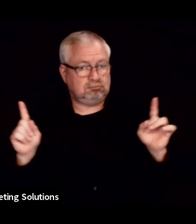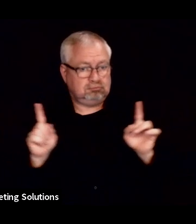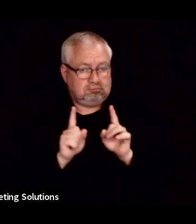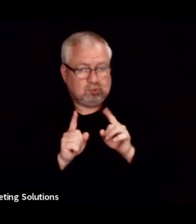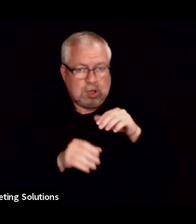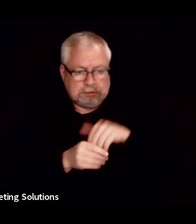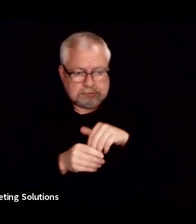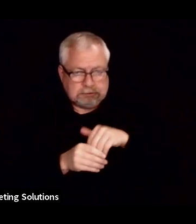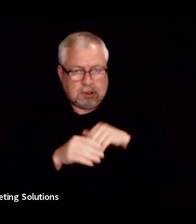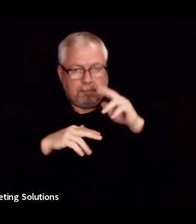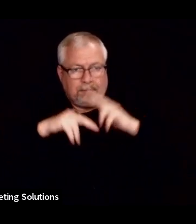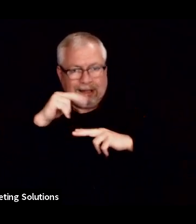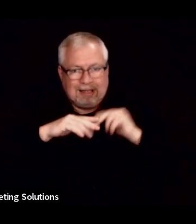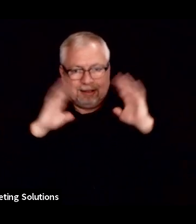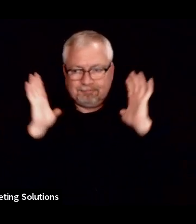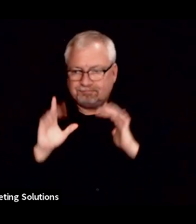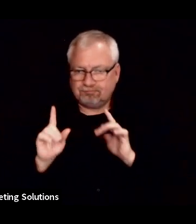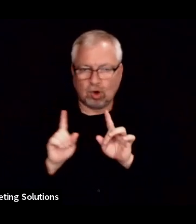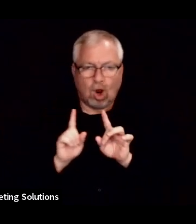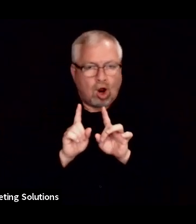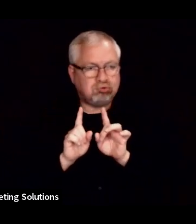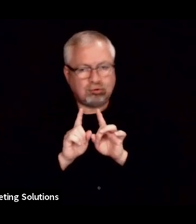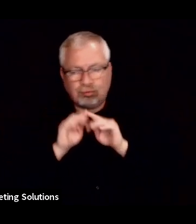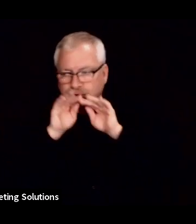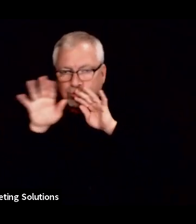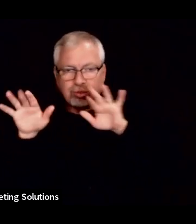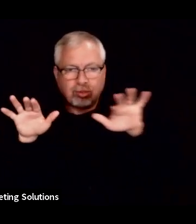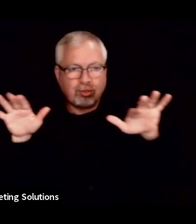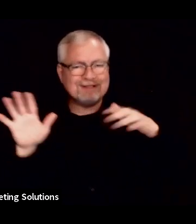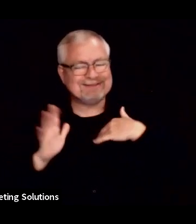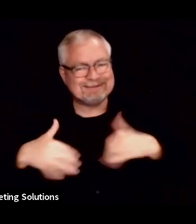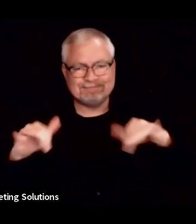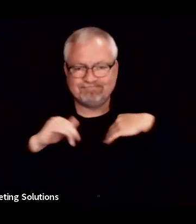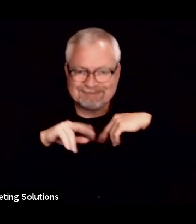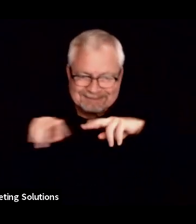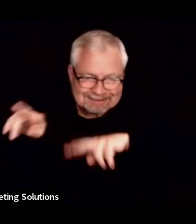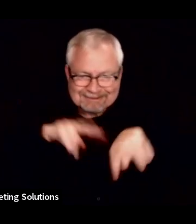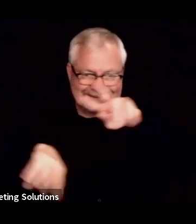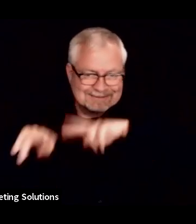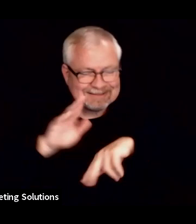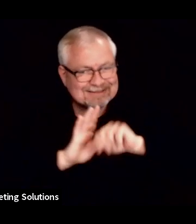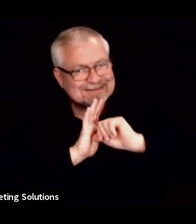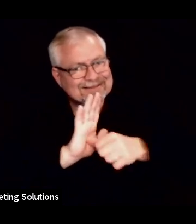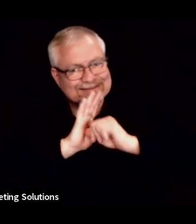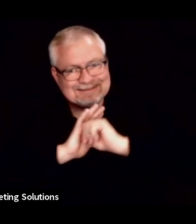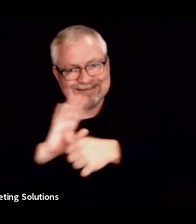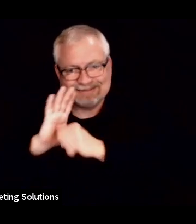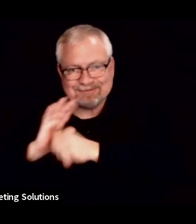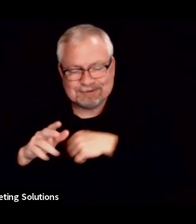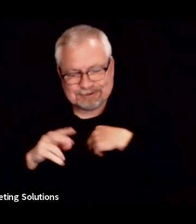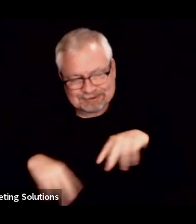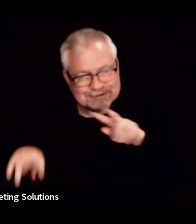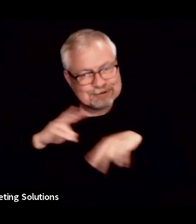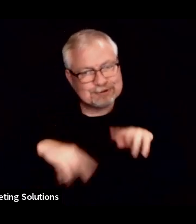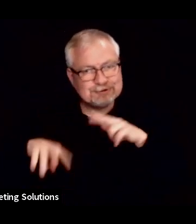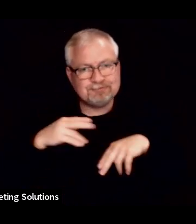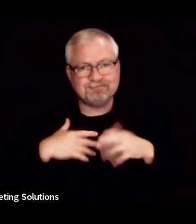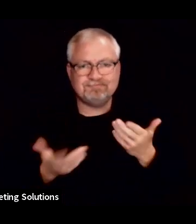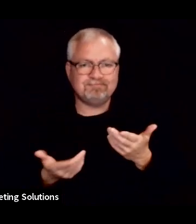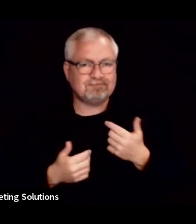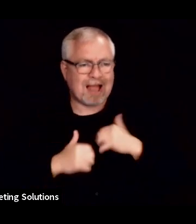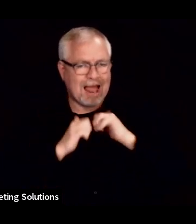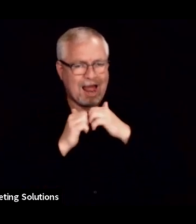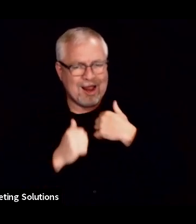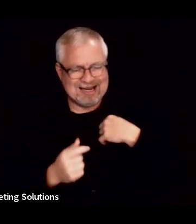emphasize those ways of minimizing